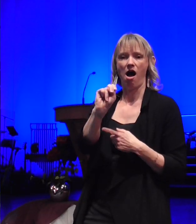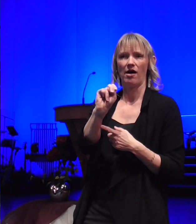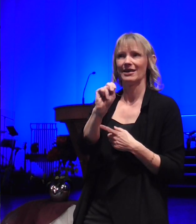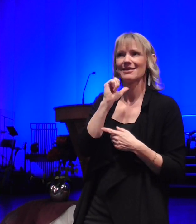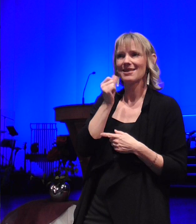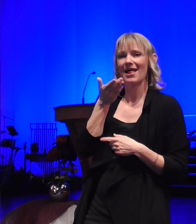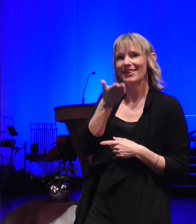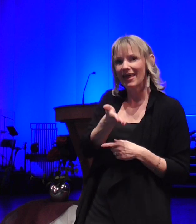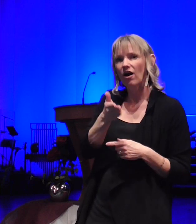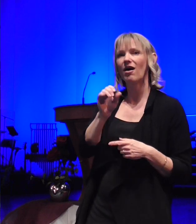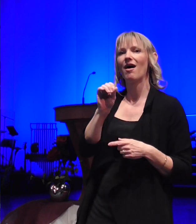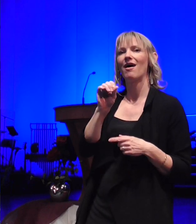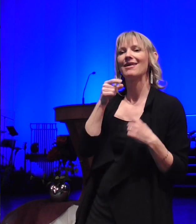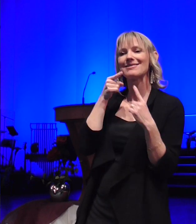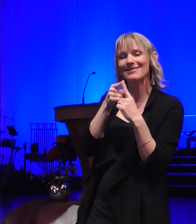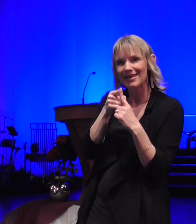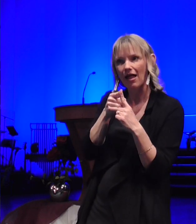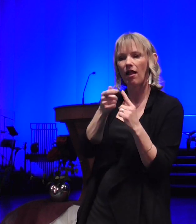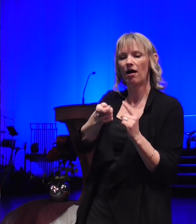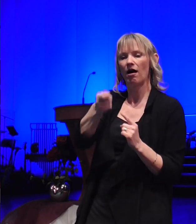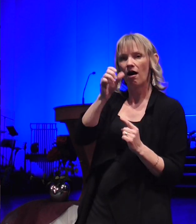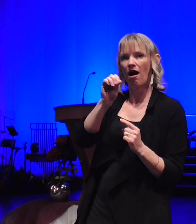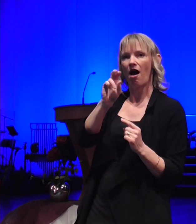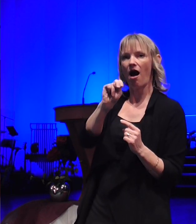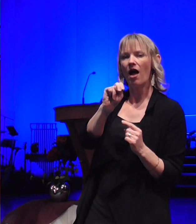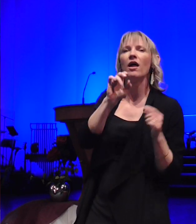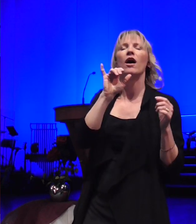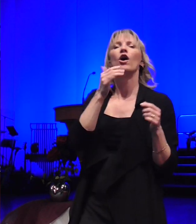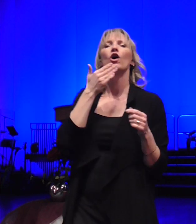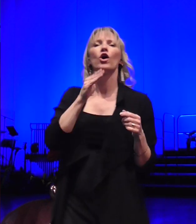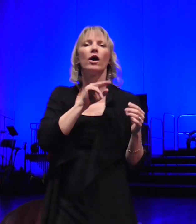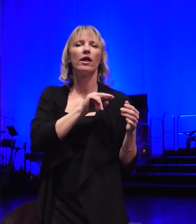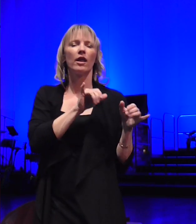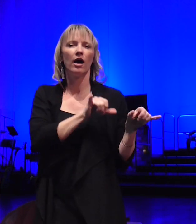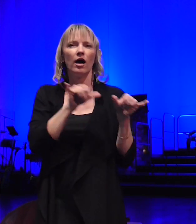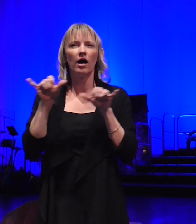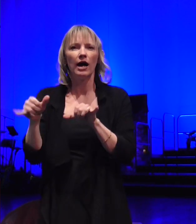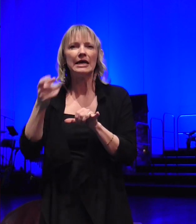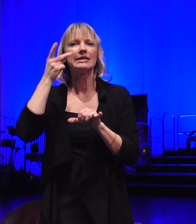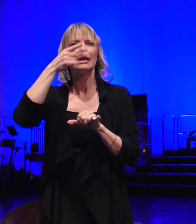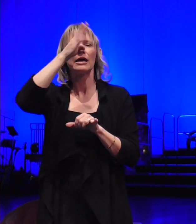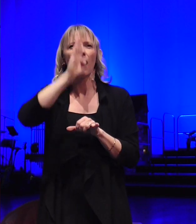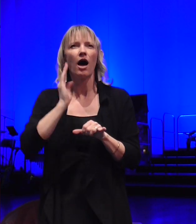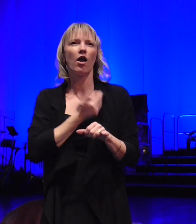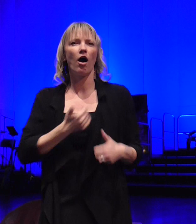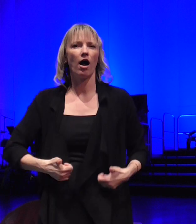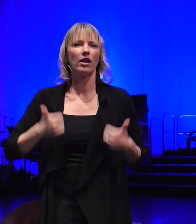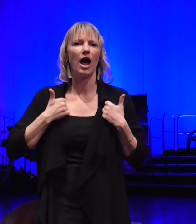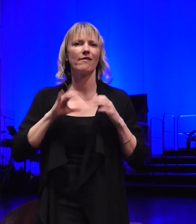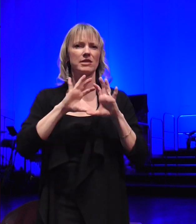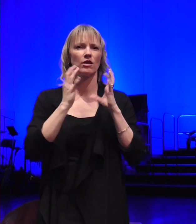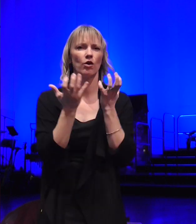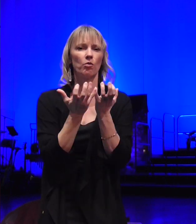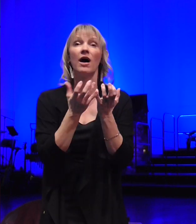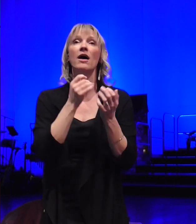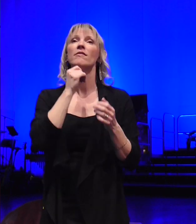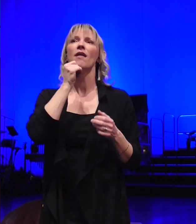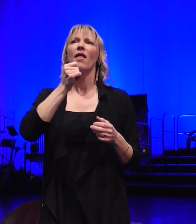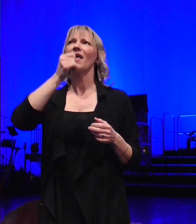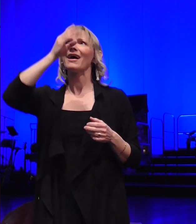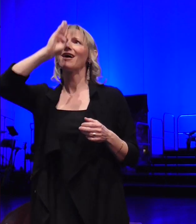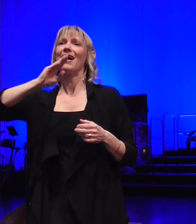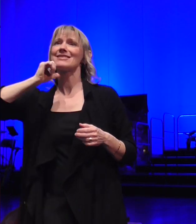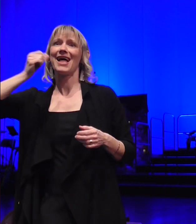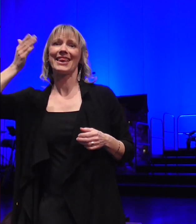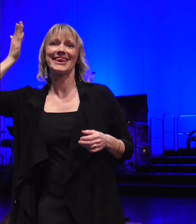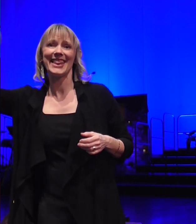there until you turn the switch on. And it's a good analogy for seeing God in our lives and in the world. It's not that God is absent,